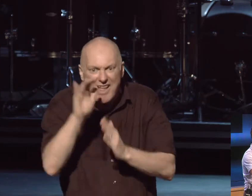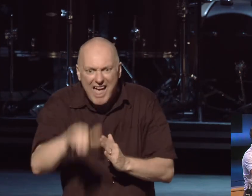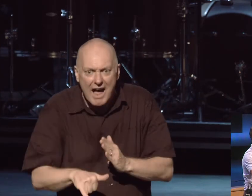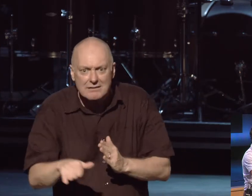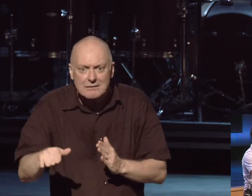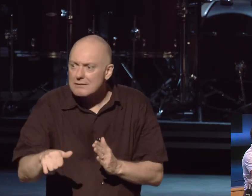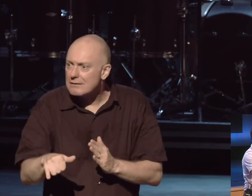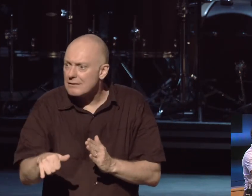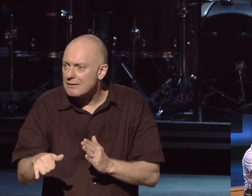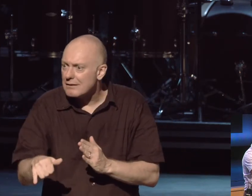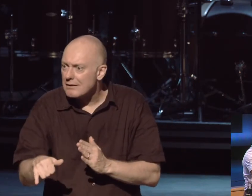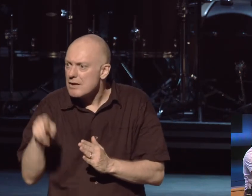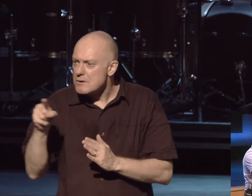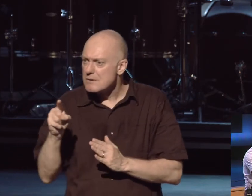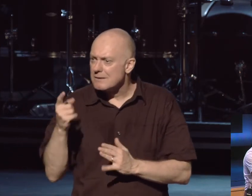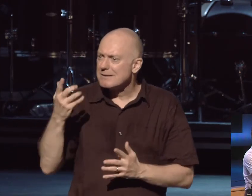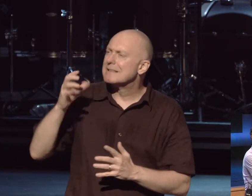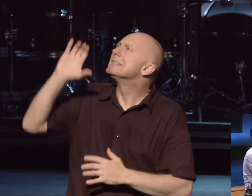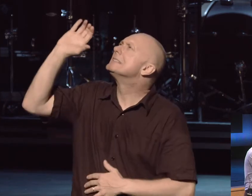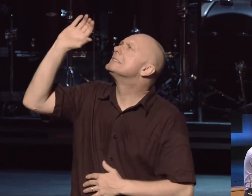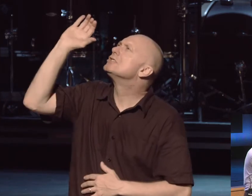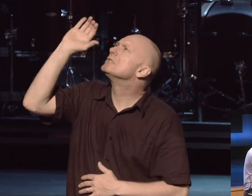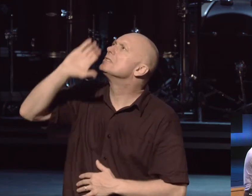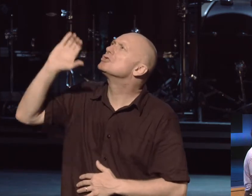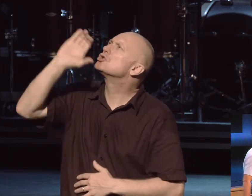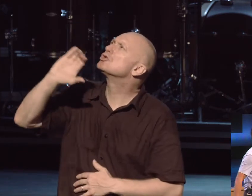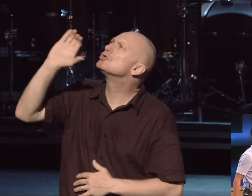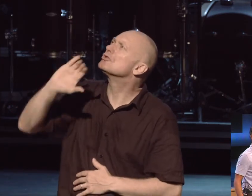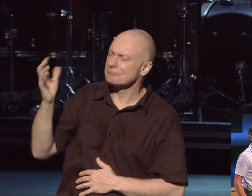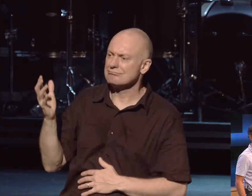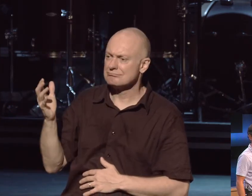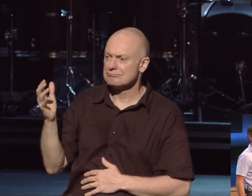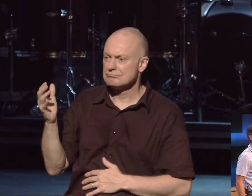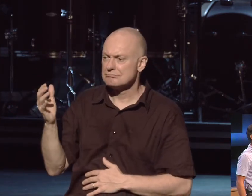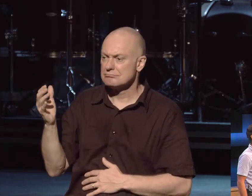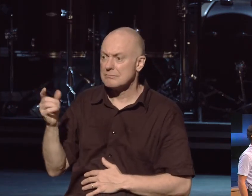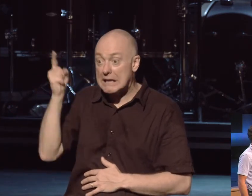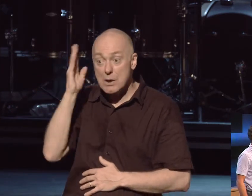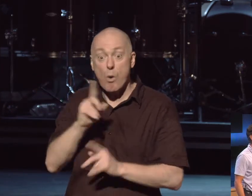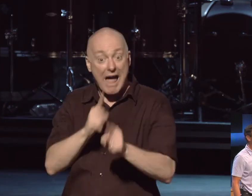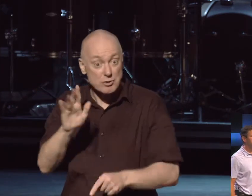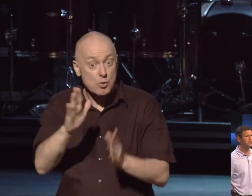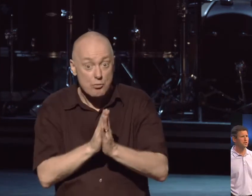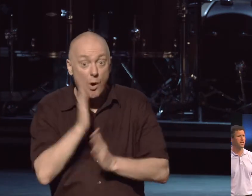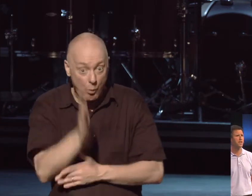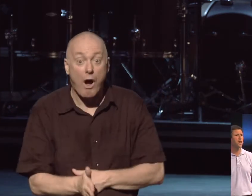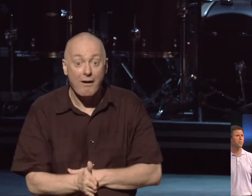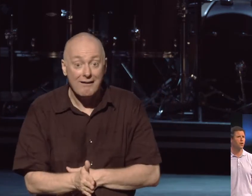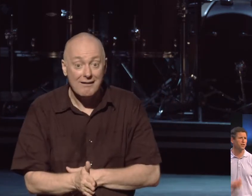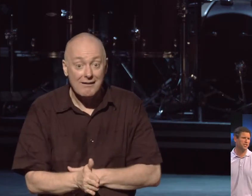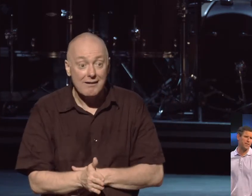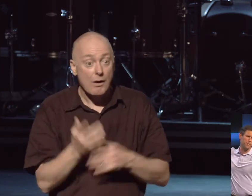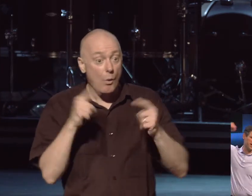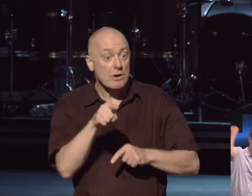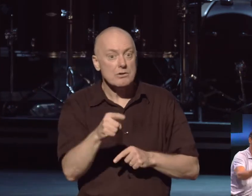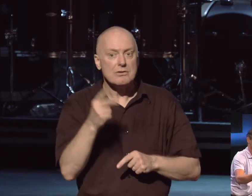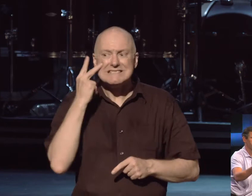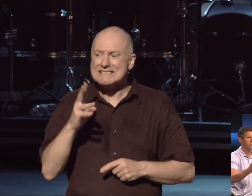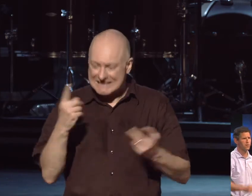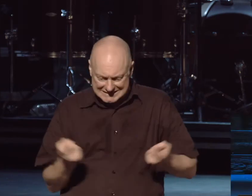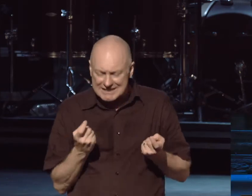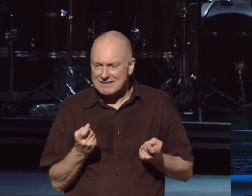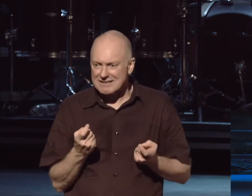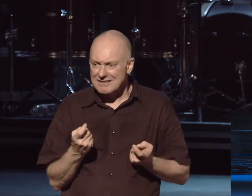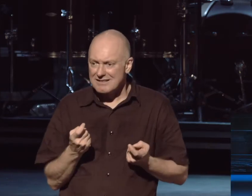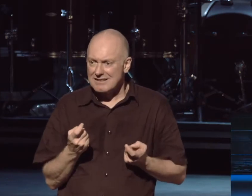You search for the Lord to speak to you. I think he's got to answer that. And when you see the sin, put it on the table and put a knife through